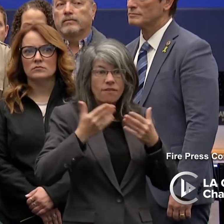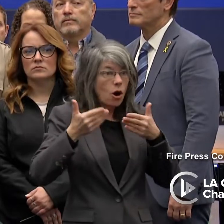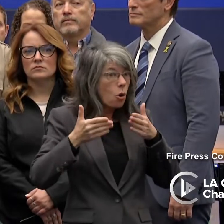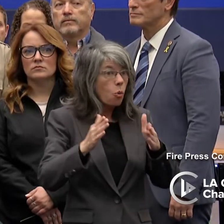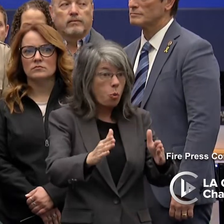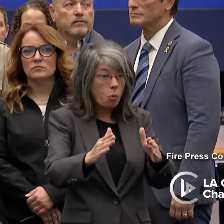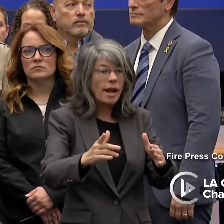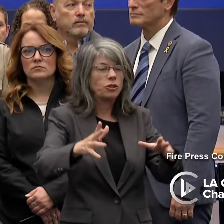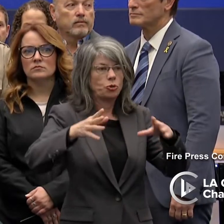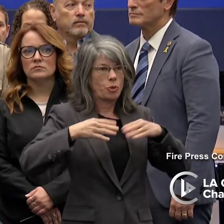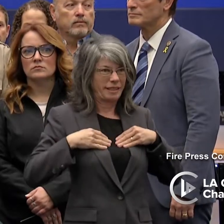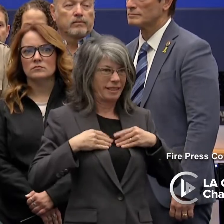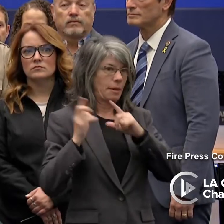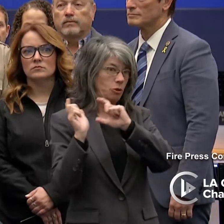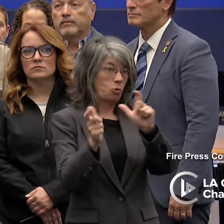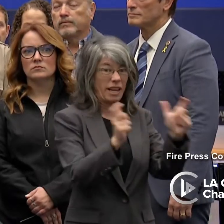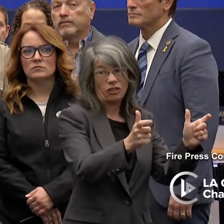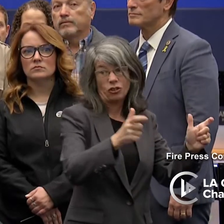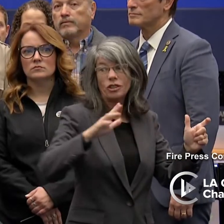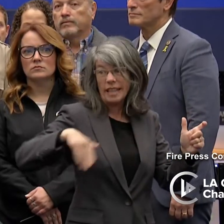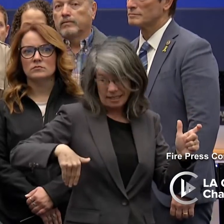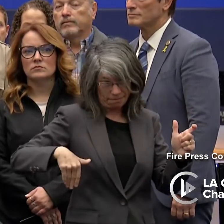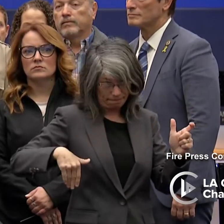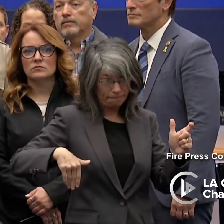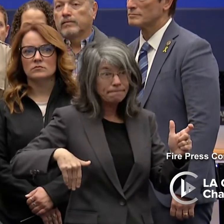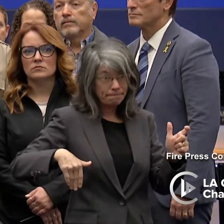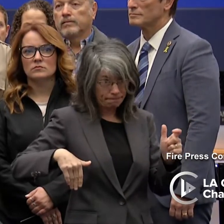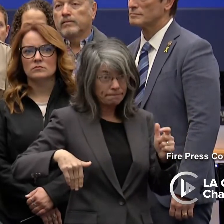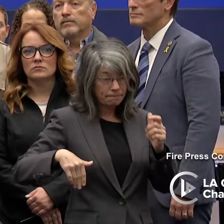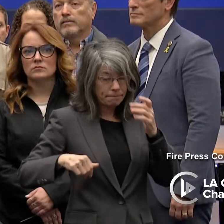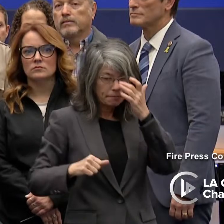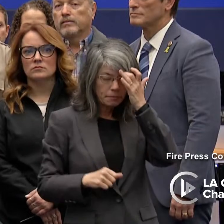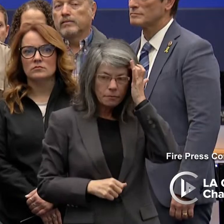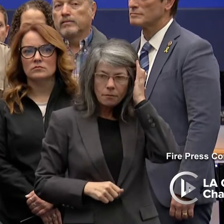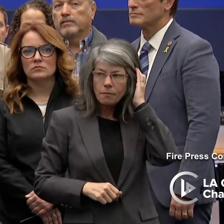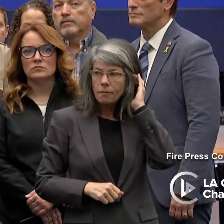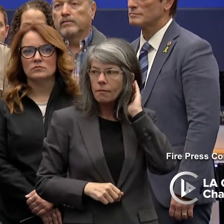mechanism to accept donations.